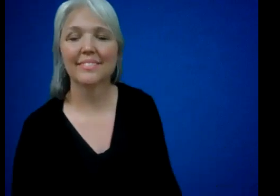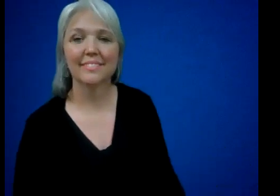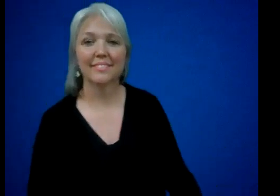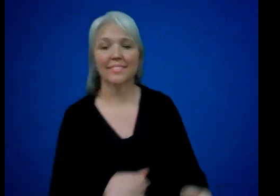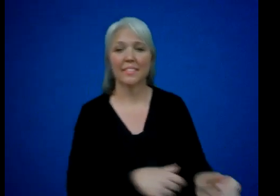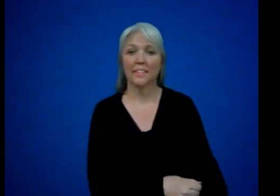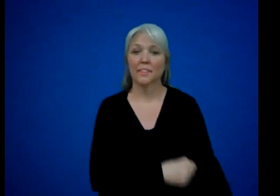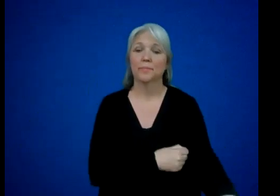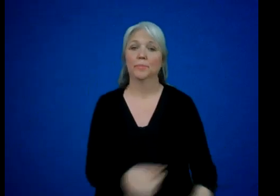Chapter 18.